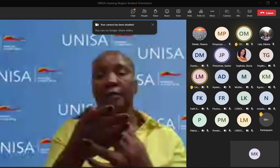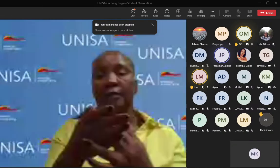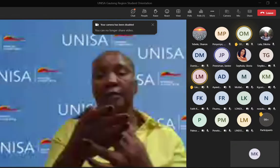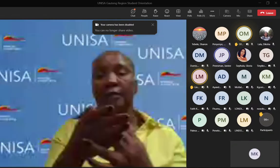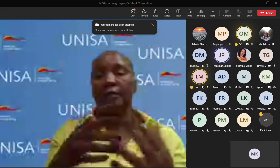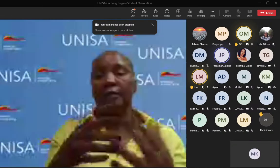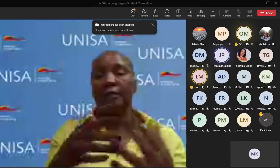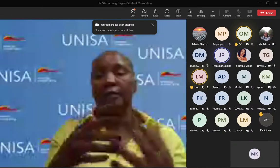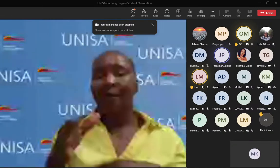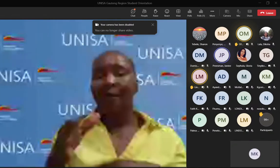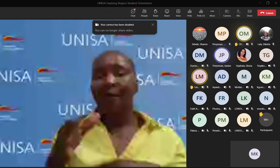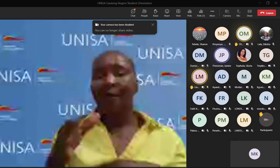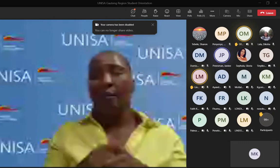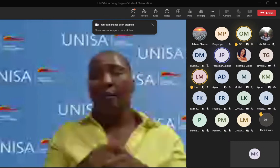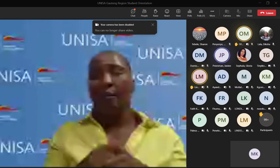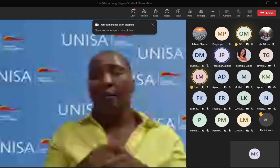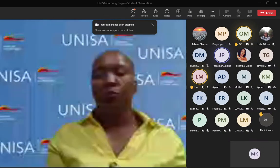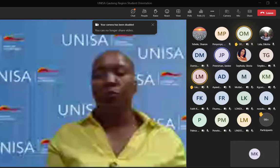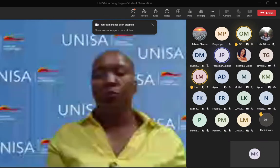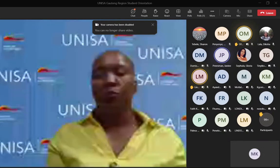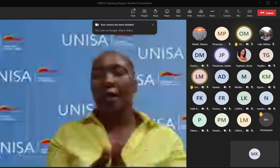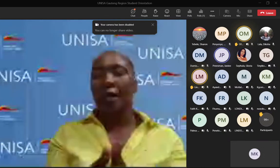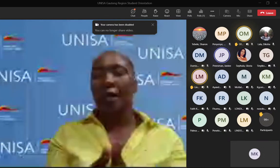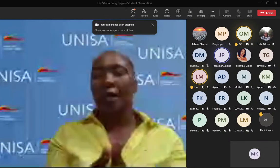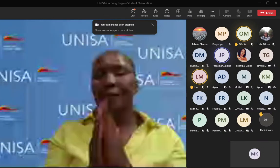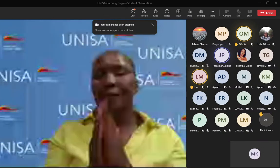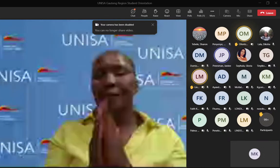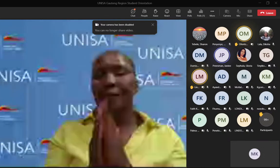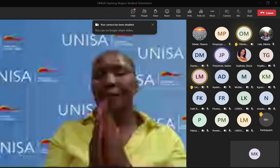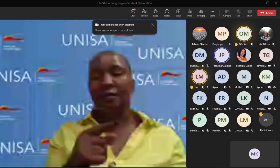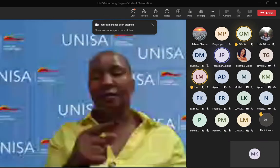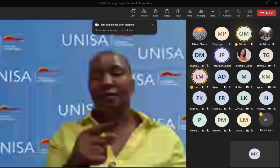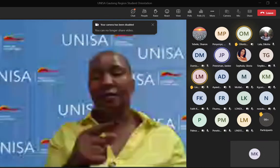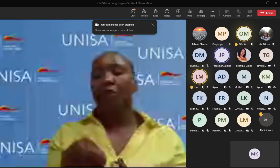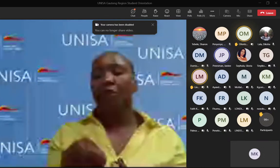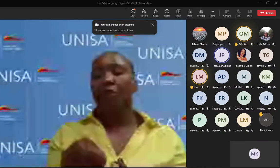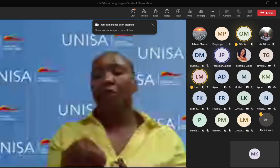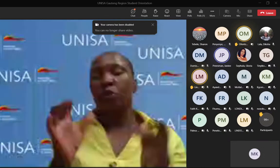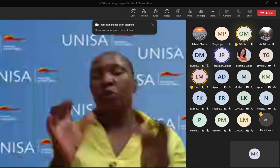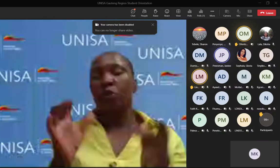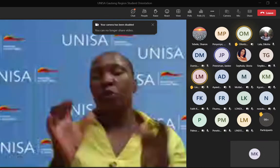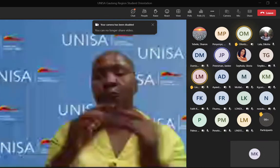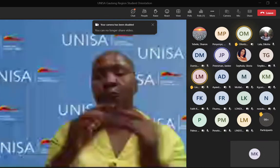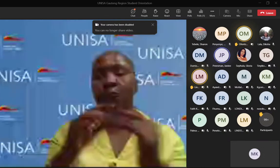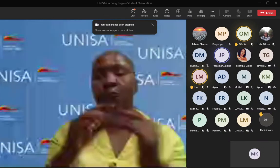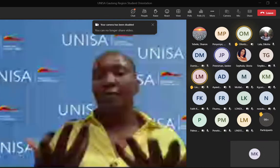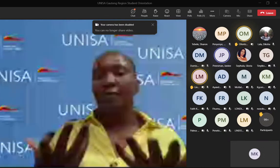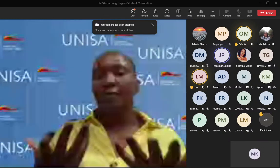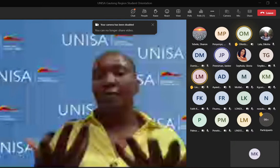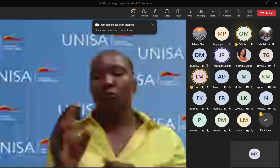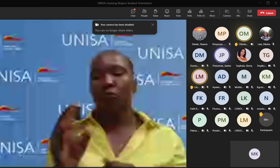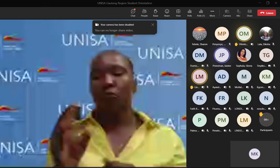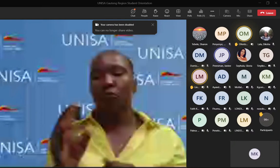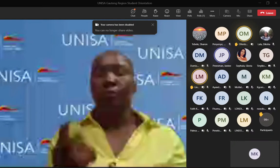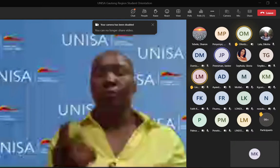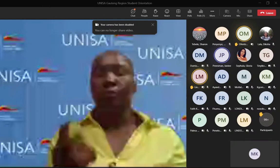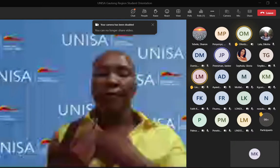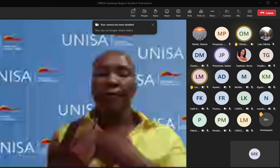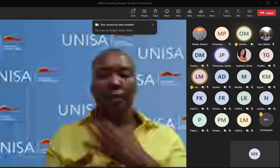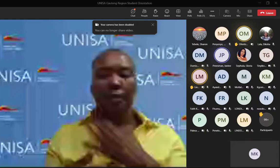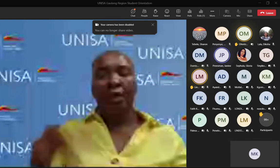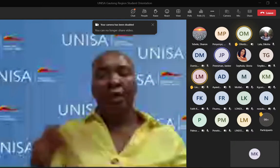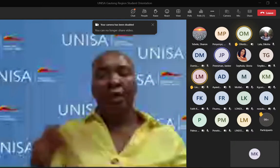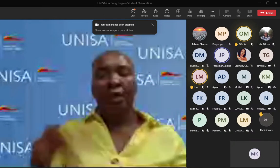can also then contact the tutor as well the same goes for the Accolade the academic literacies with the facilitators